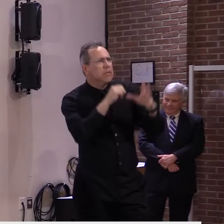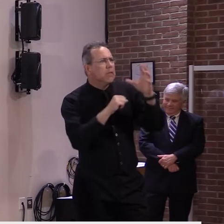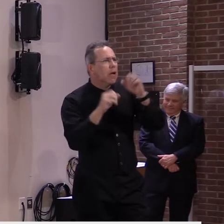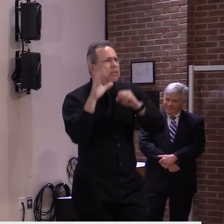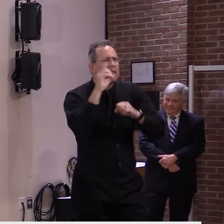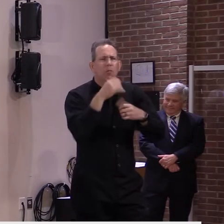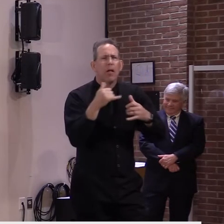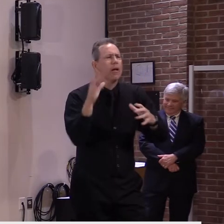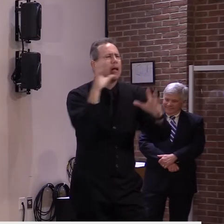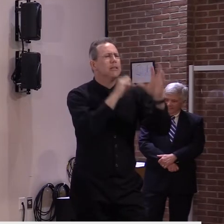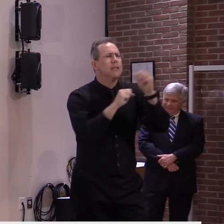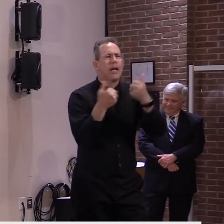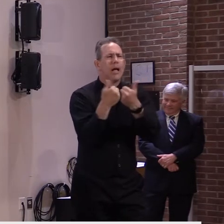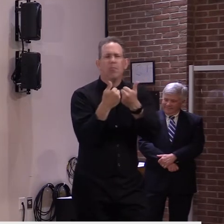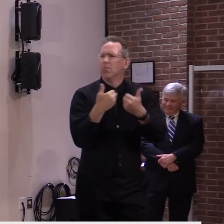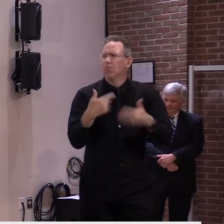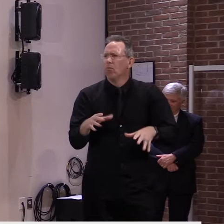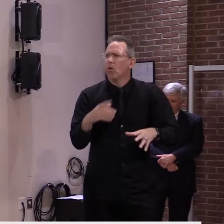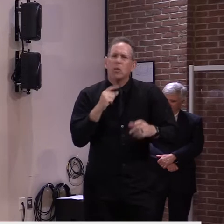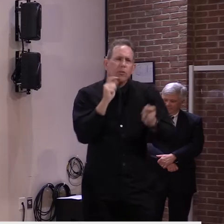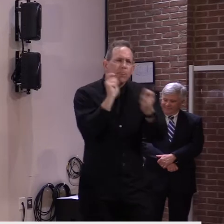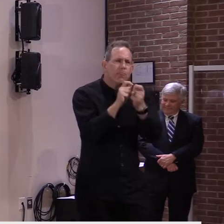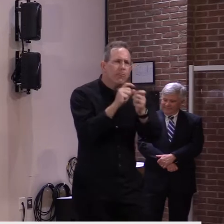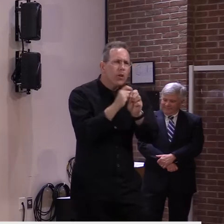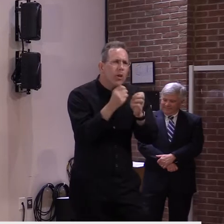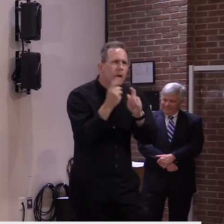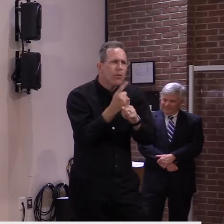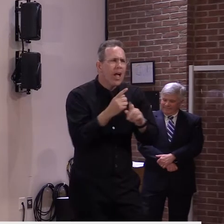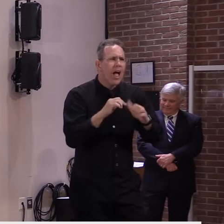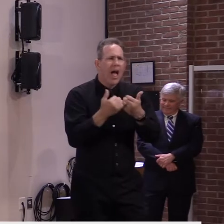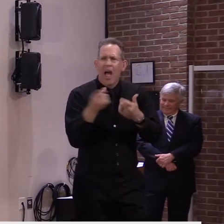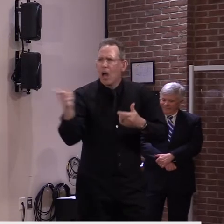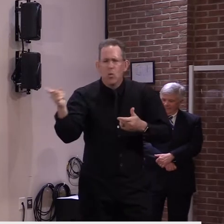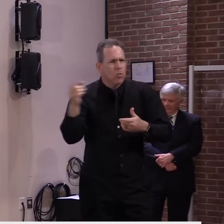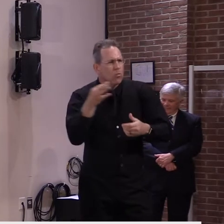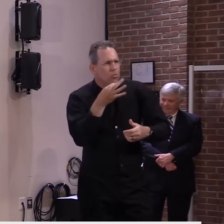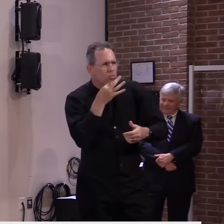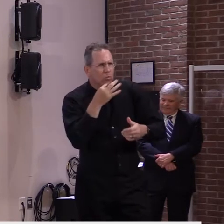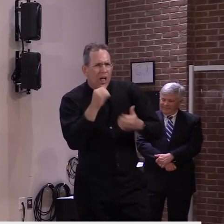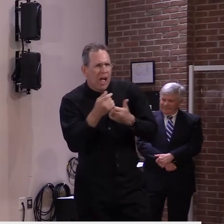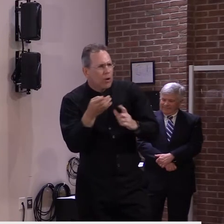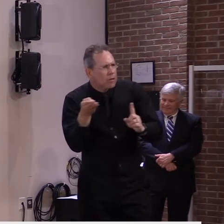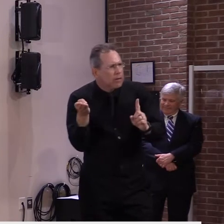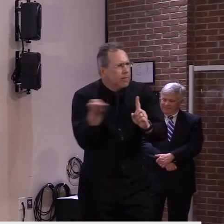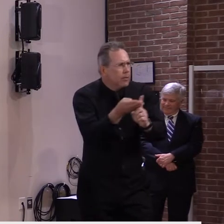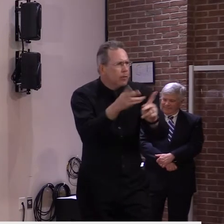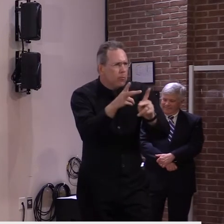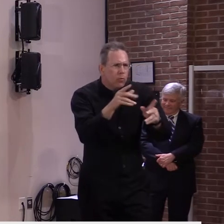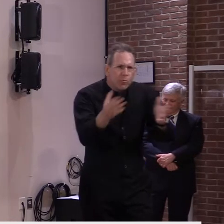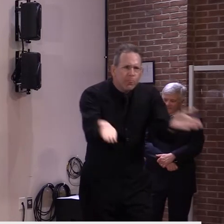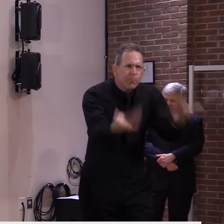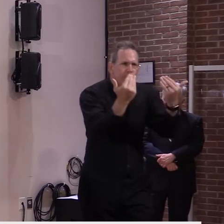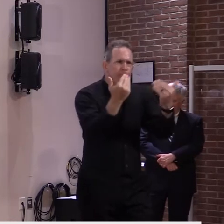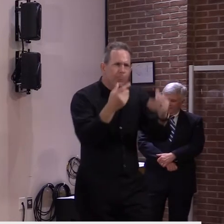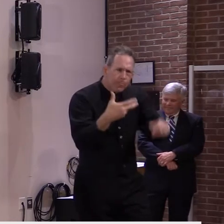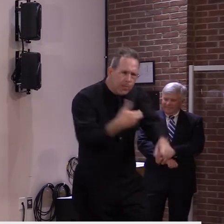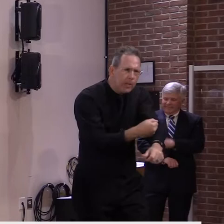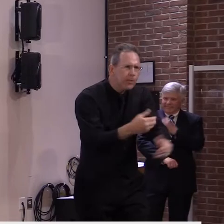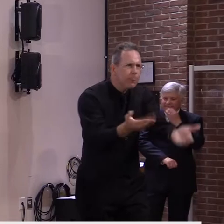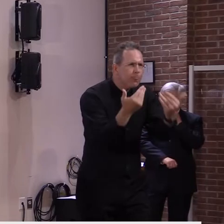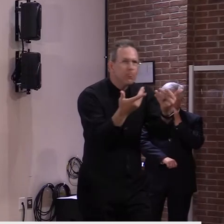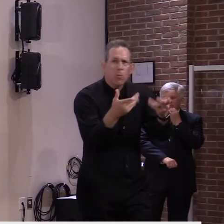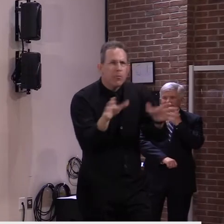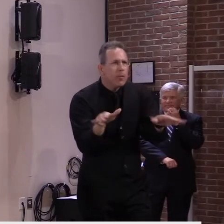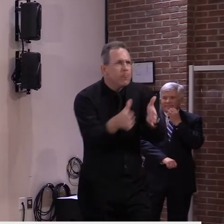I'm wondering what sort of incentive is there for people to try to get vaccinated in the